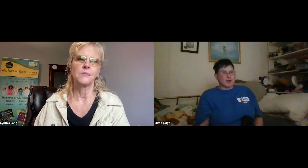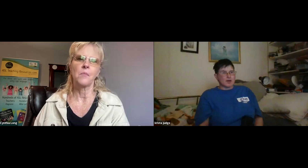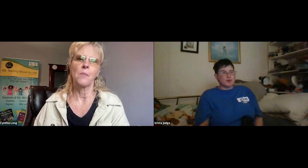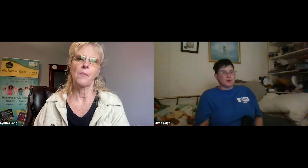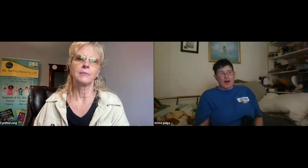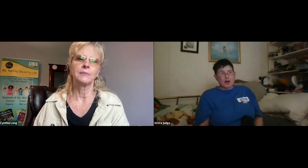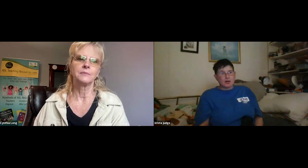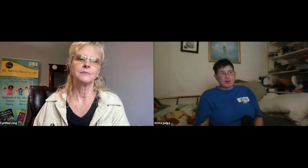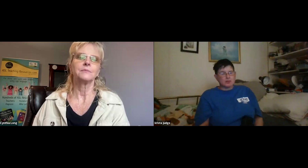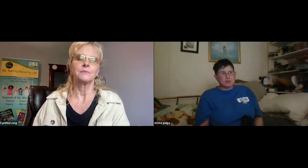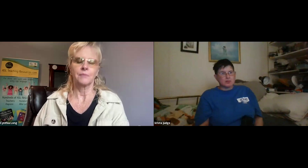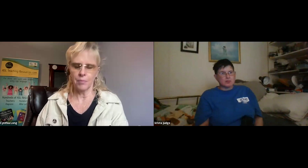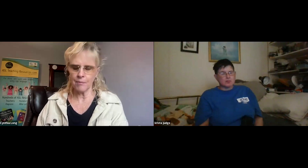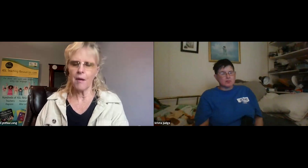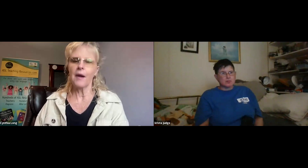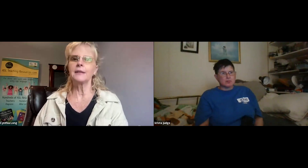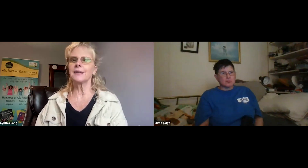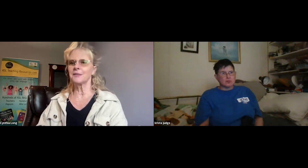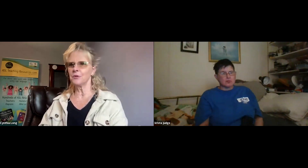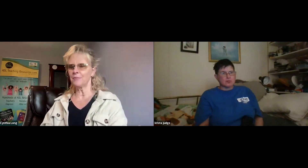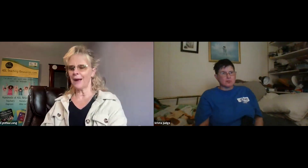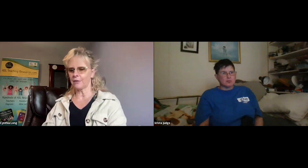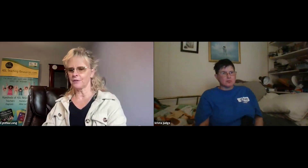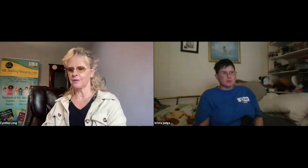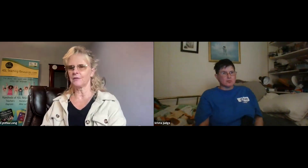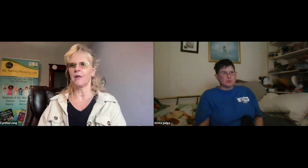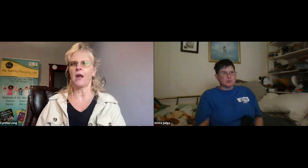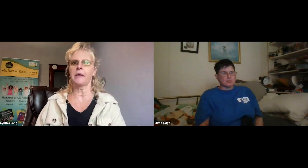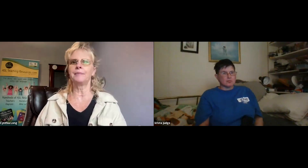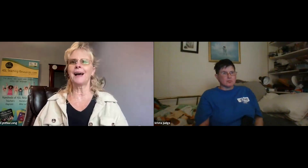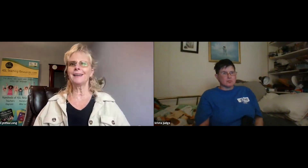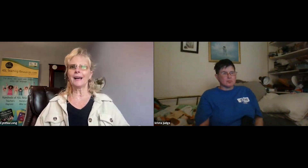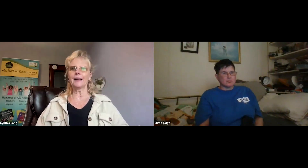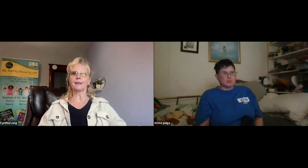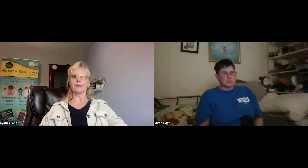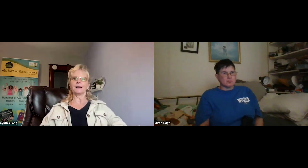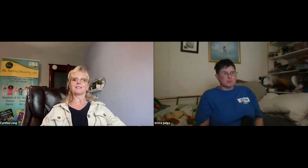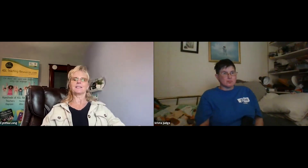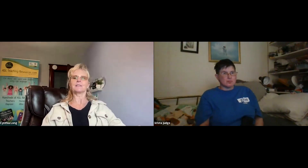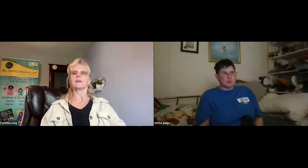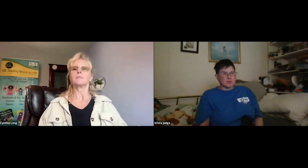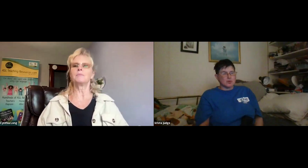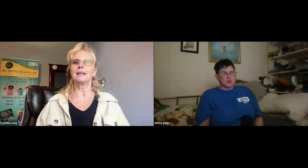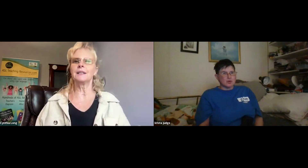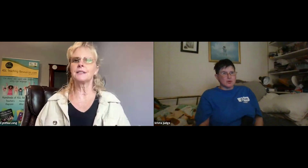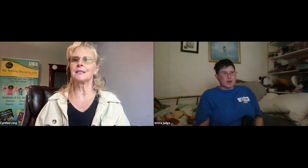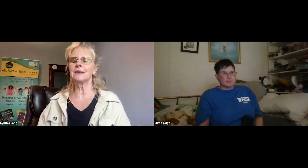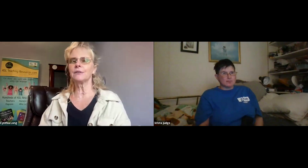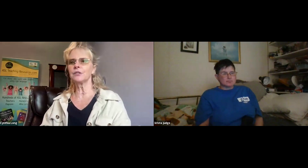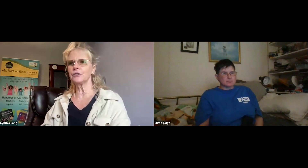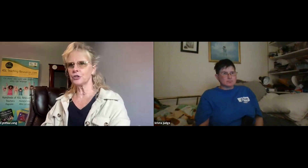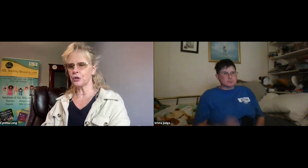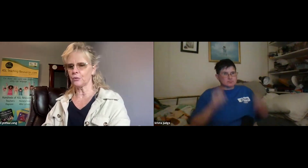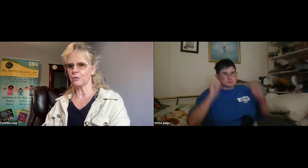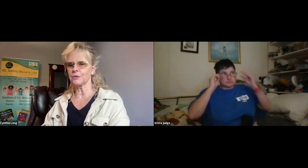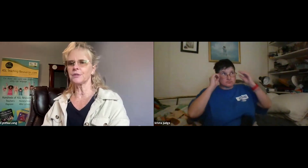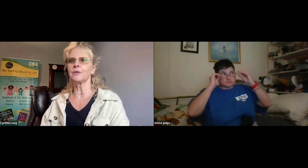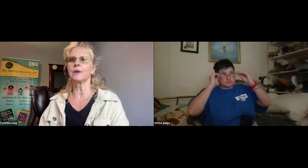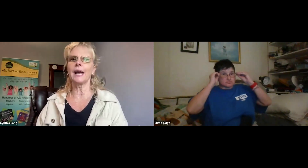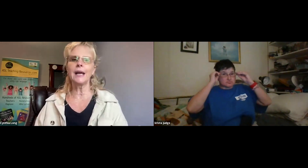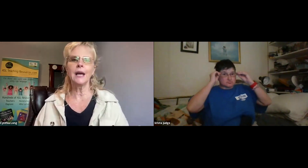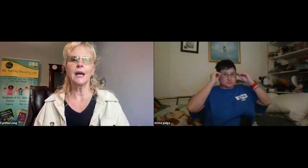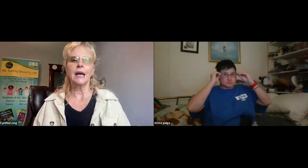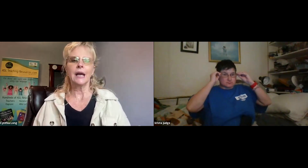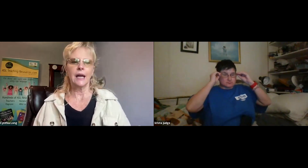Guess it moved back. It does move backwards. Not like this, but it's a tilt in your